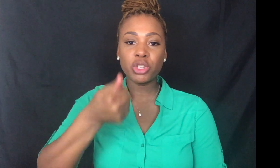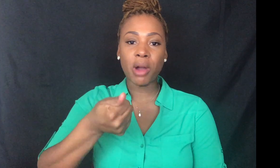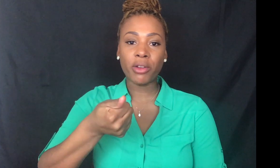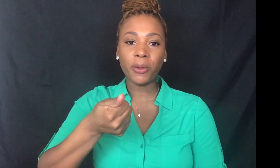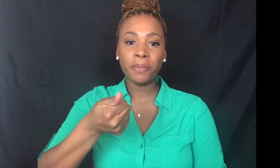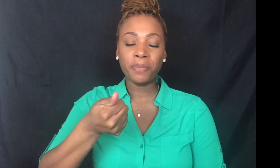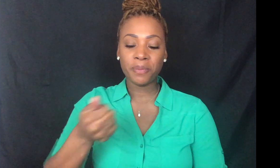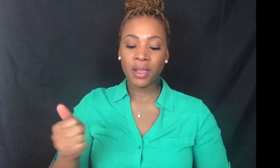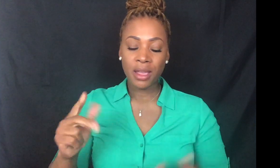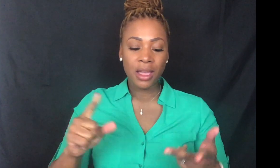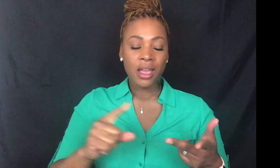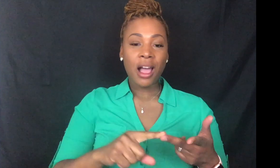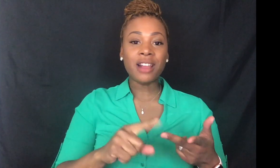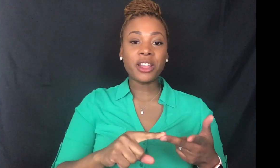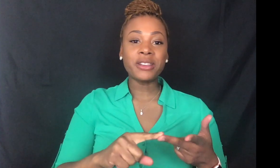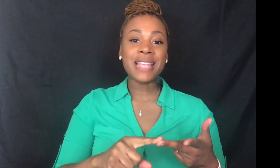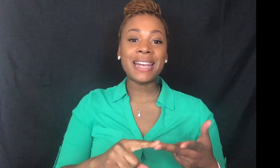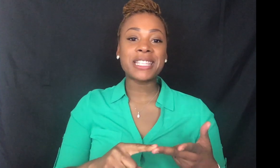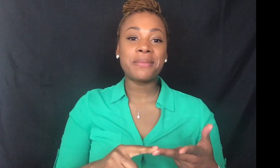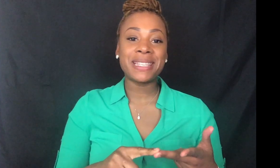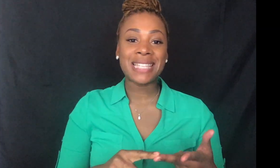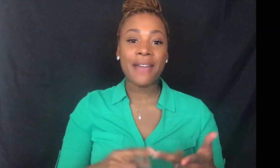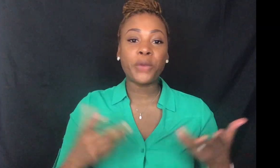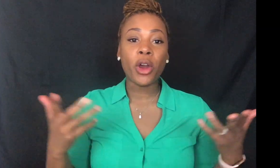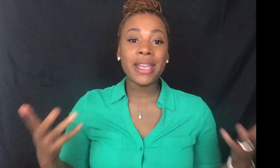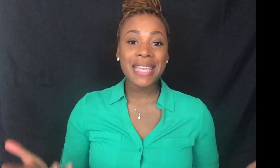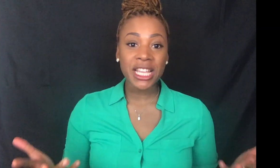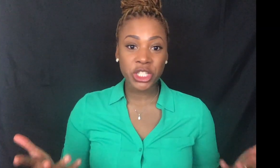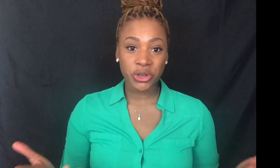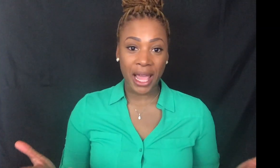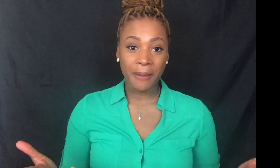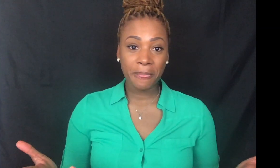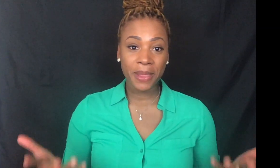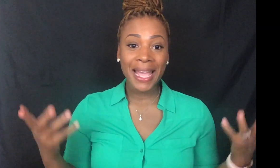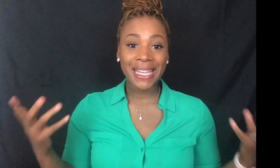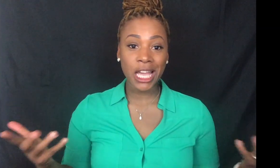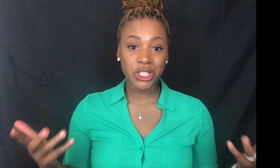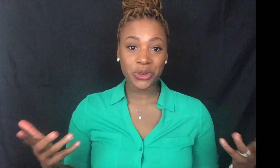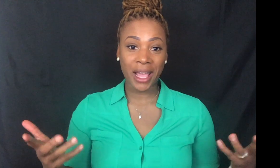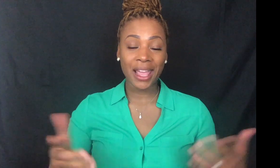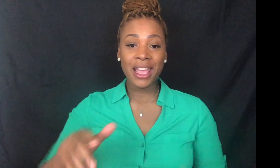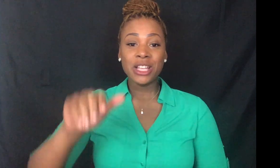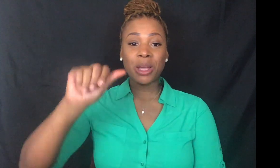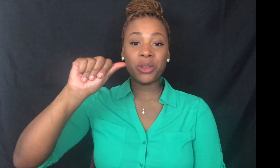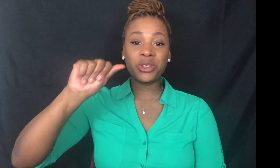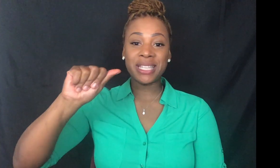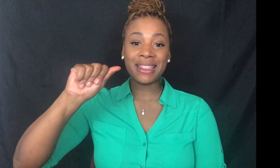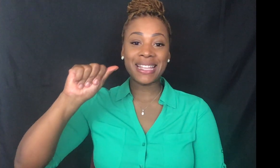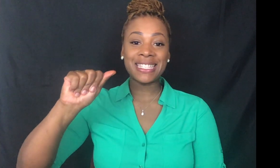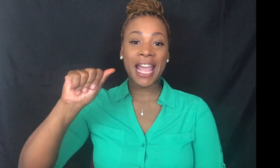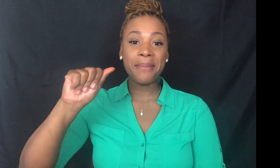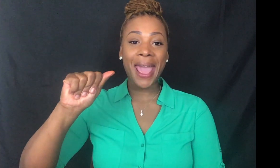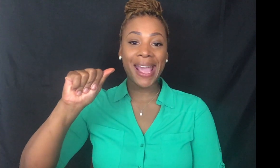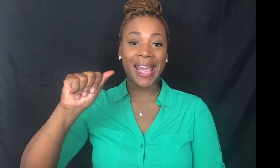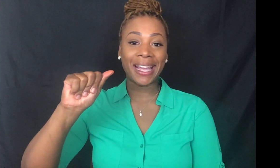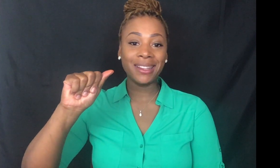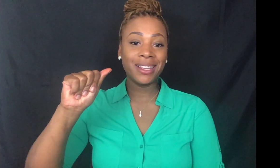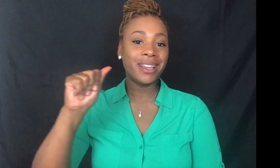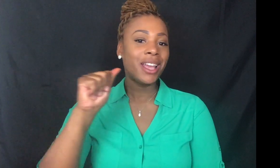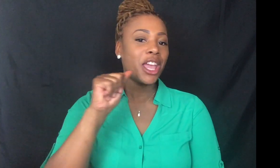Tomorrow. Our third sign is going to be the sign for yesterday. Yesterday. So I want you to take that same A hand, and you're going